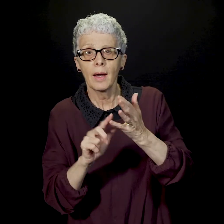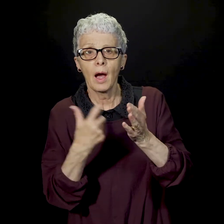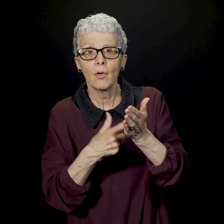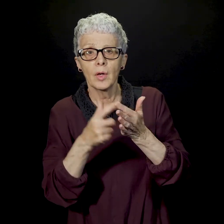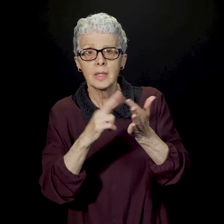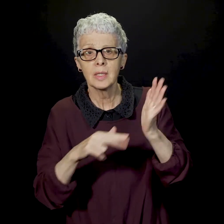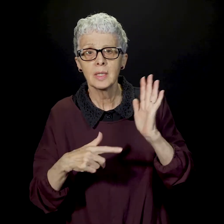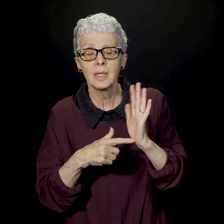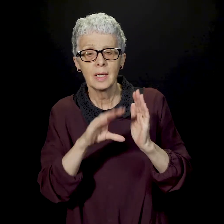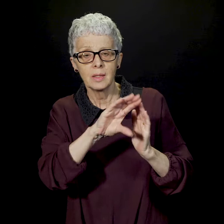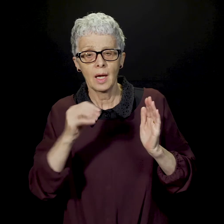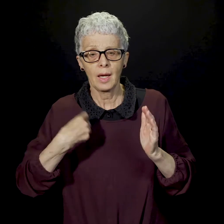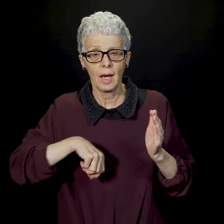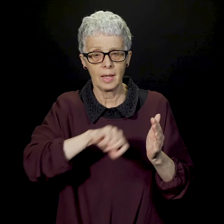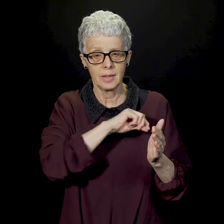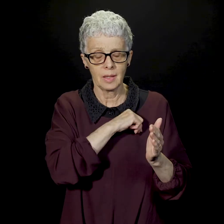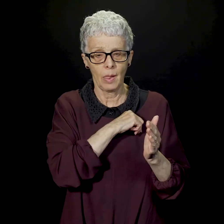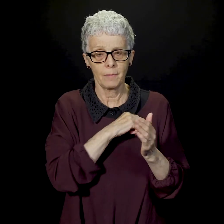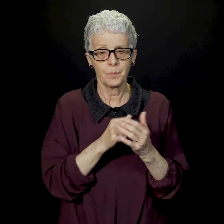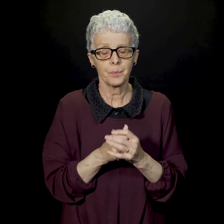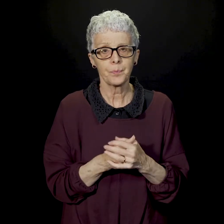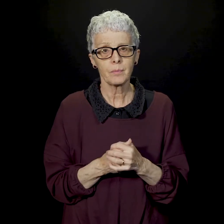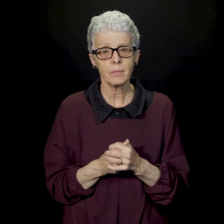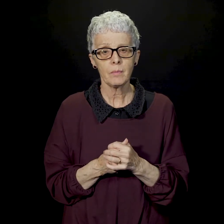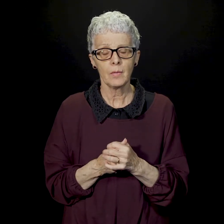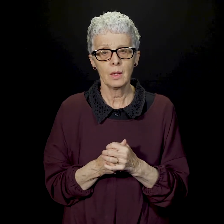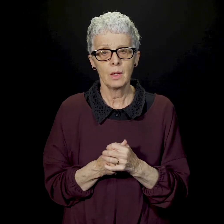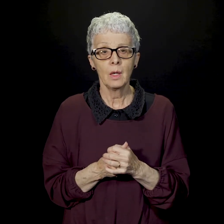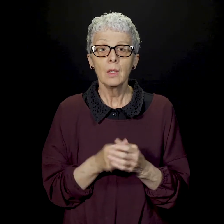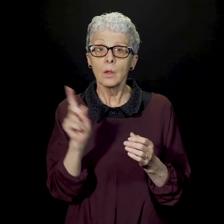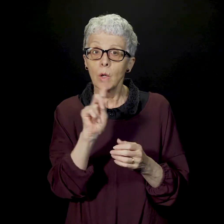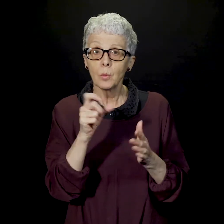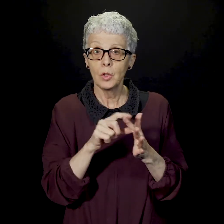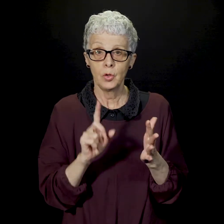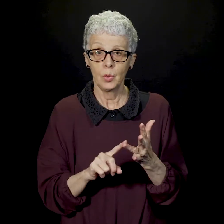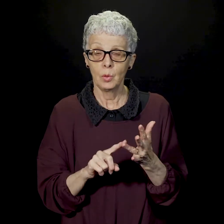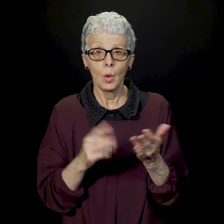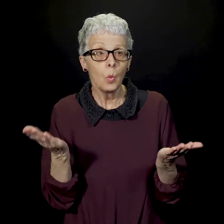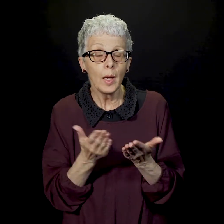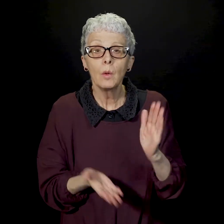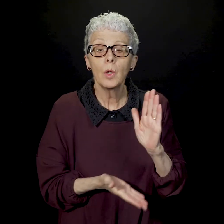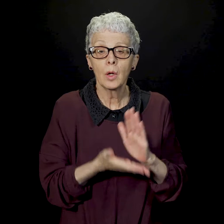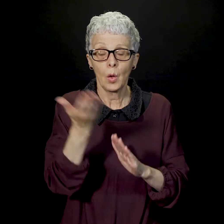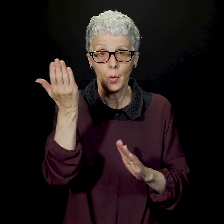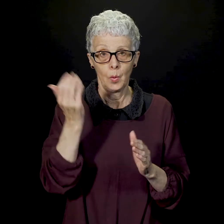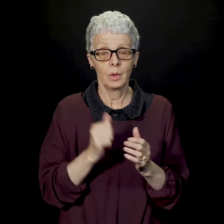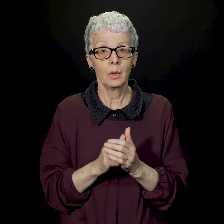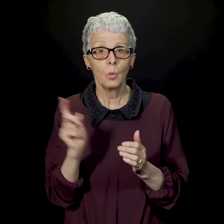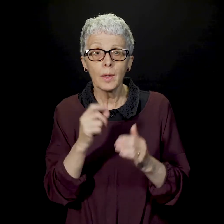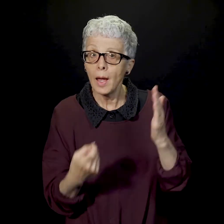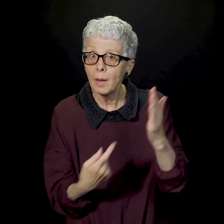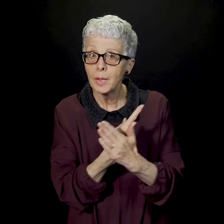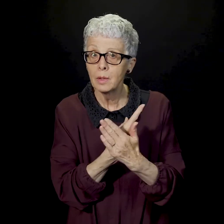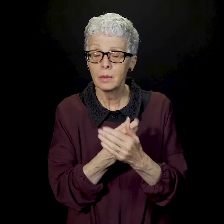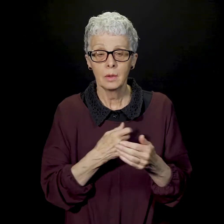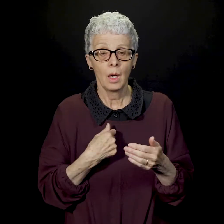question. Where does this anything goes current take us? Where do we end up? I was